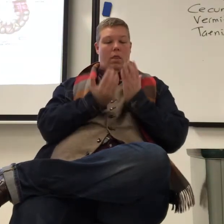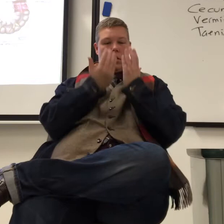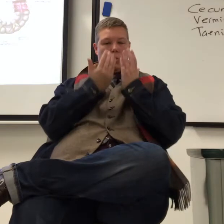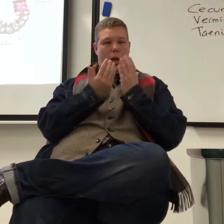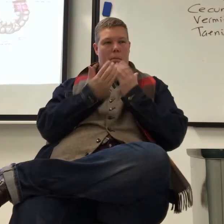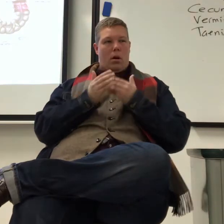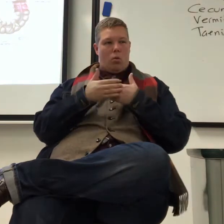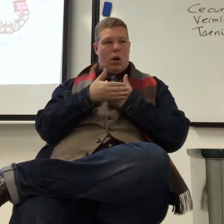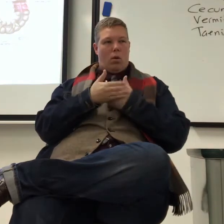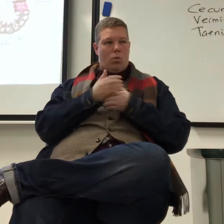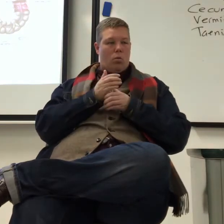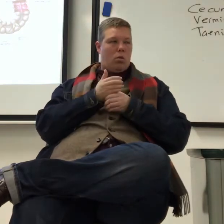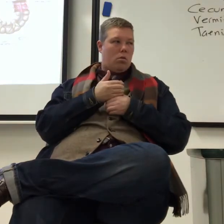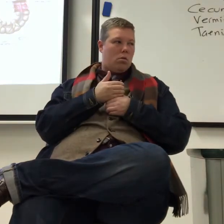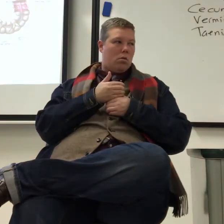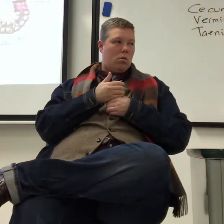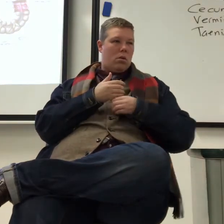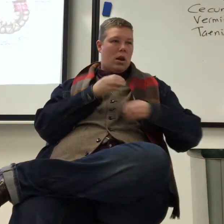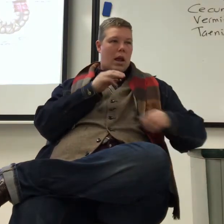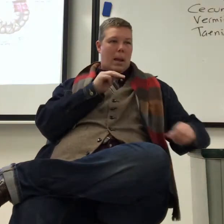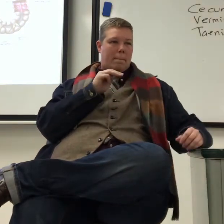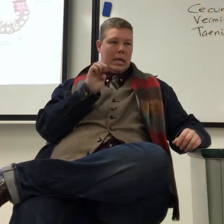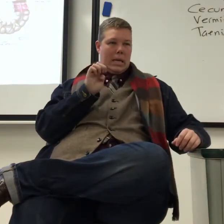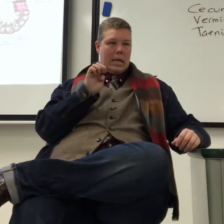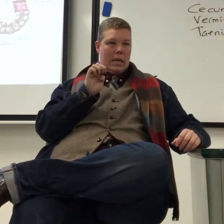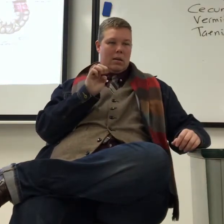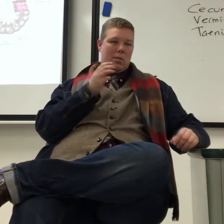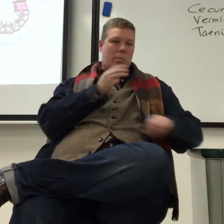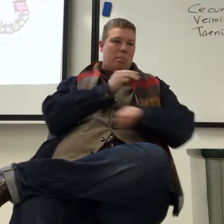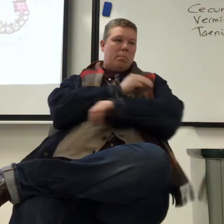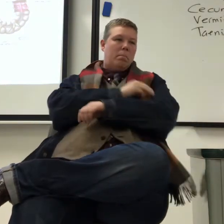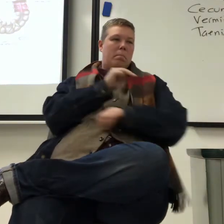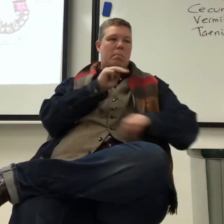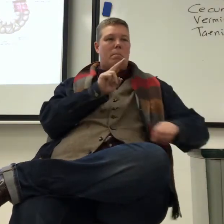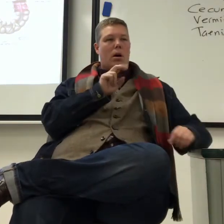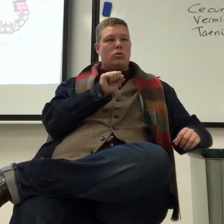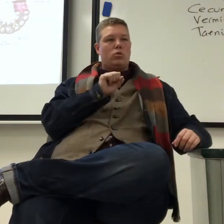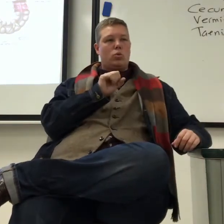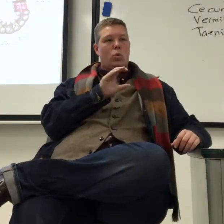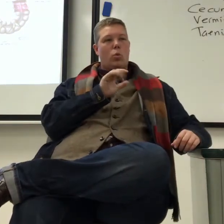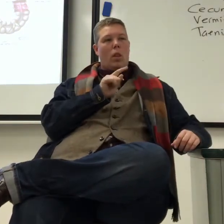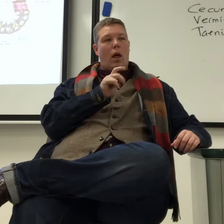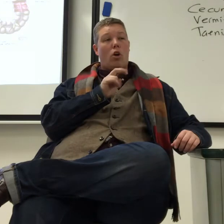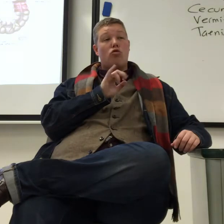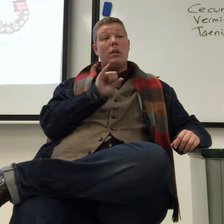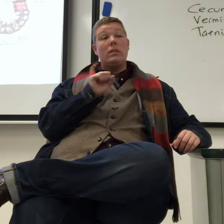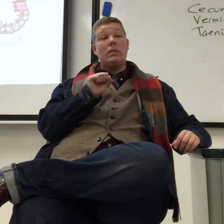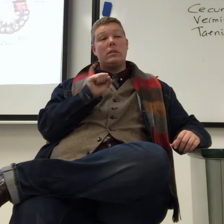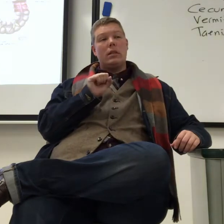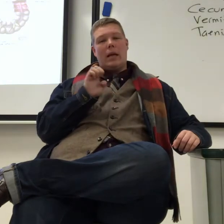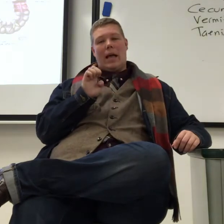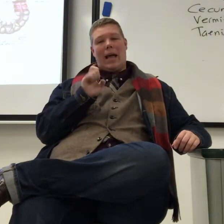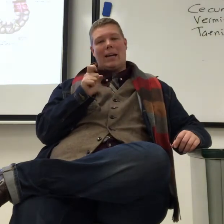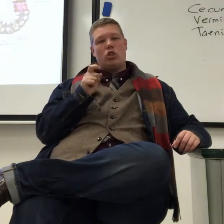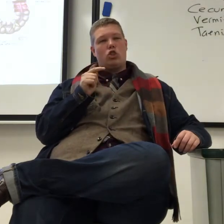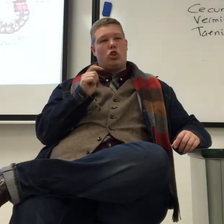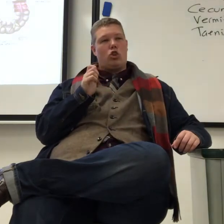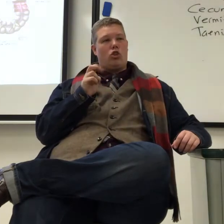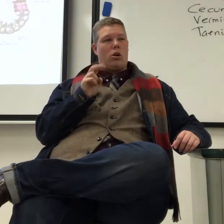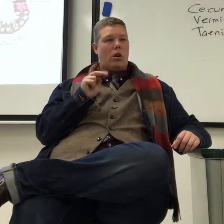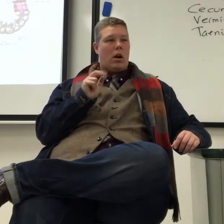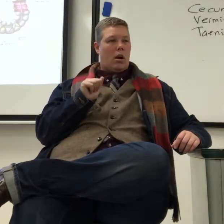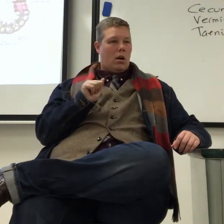layer of, I'll just put ME for muscularis externa. It's reduced to these 3 band-like